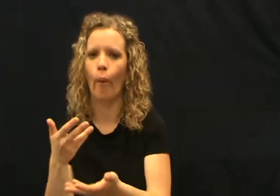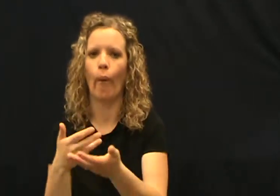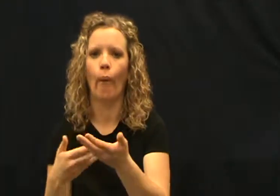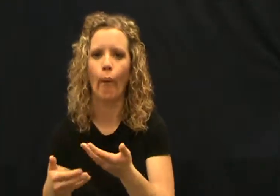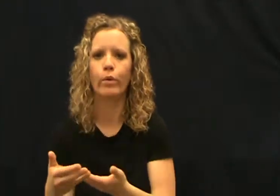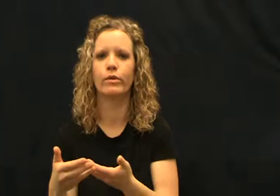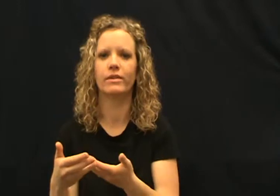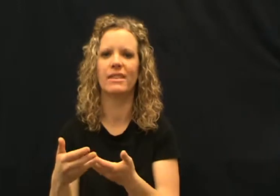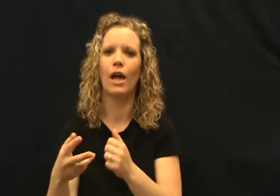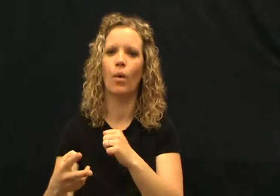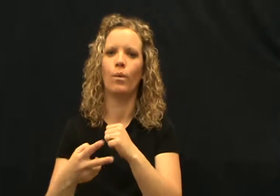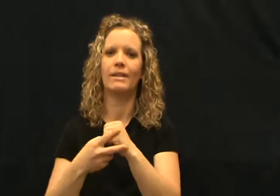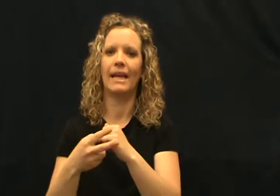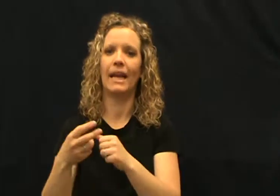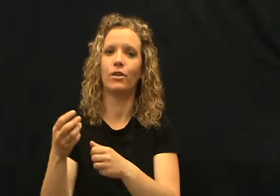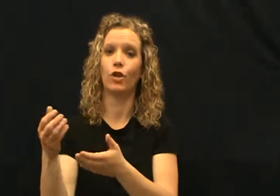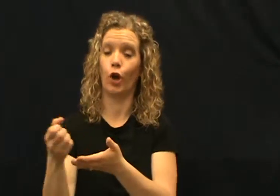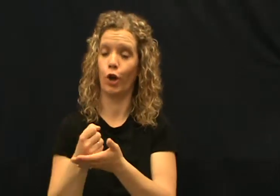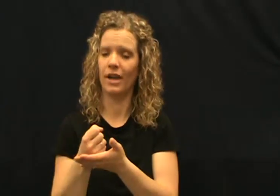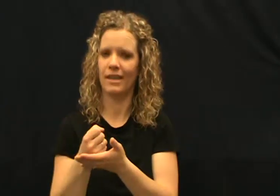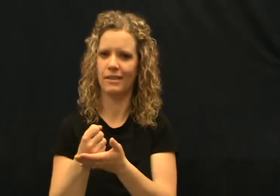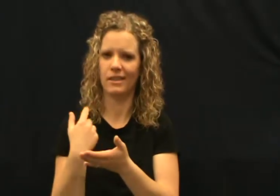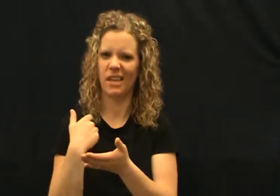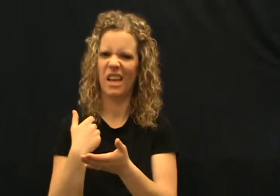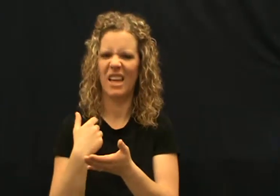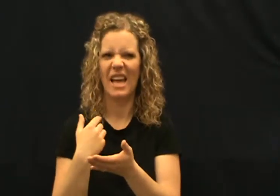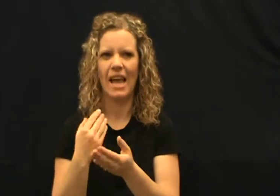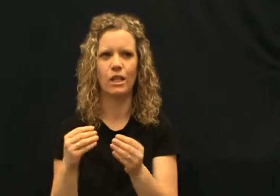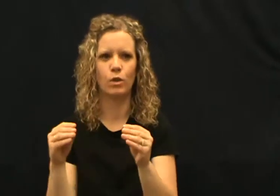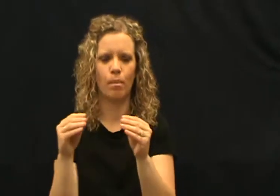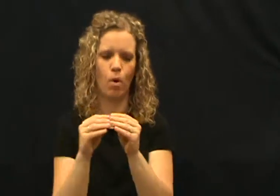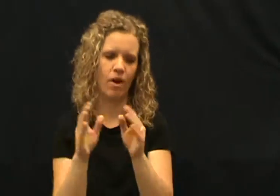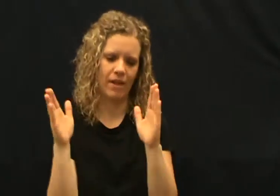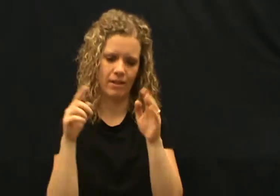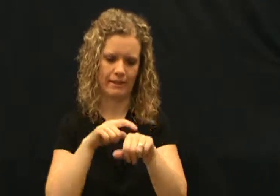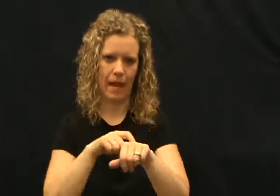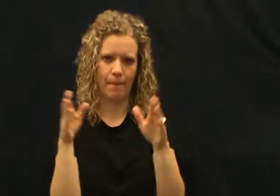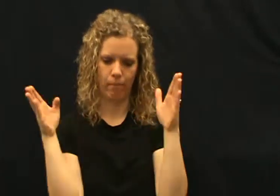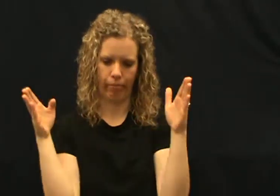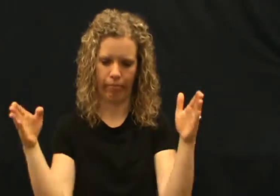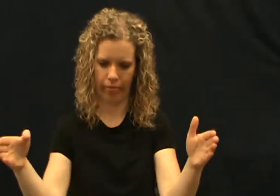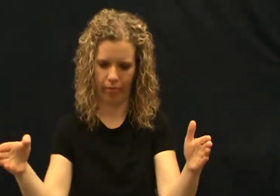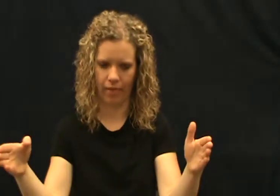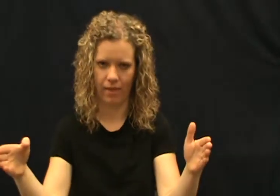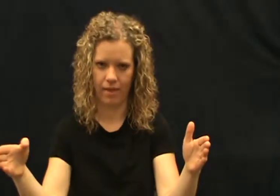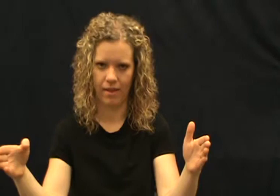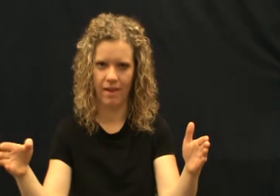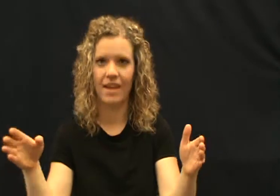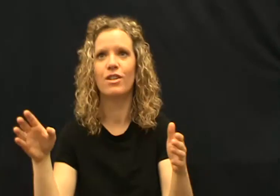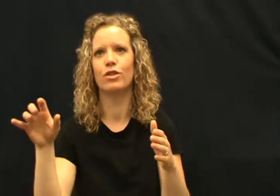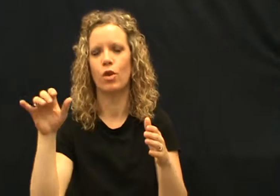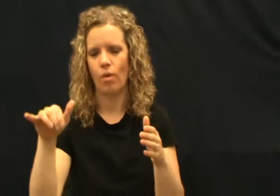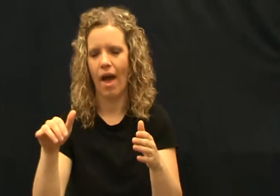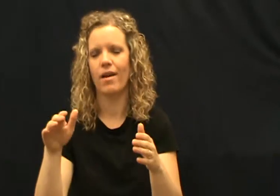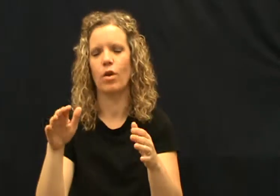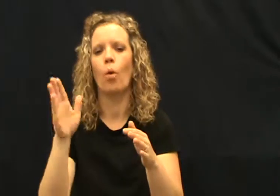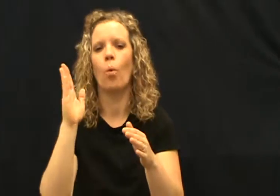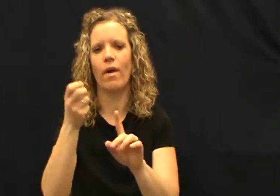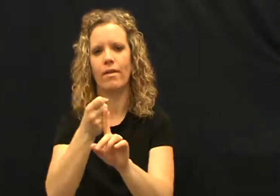looking at those statements over a period of time. So that date line will define the period of time that that financial